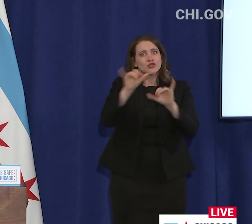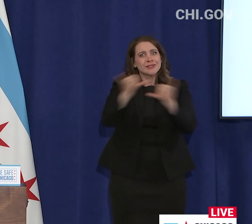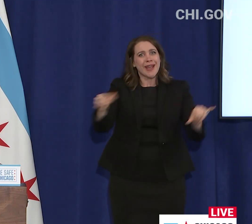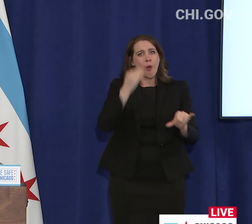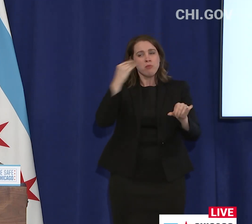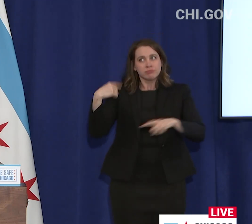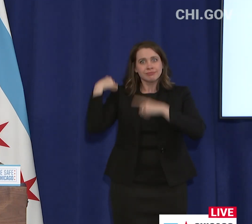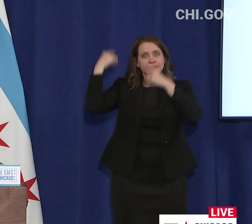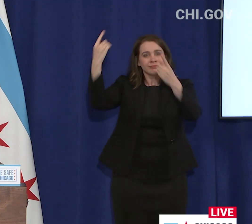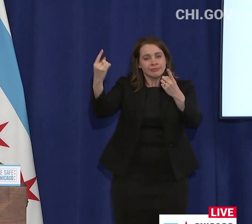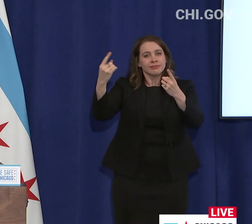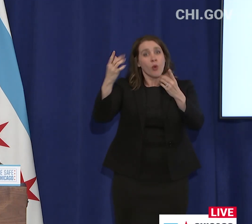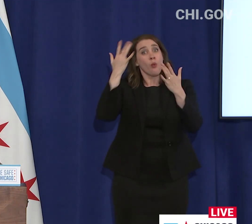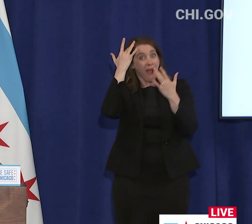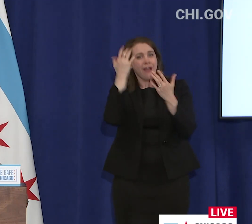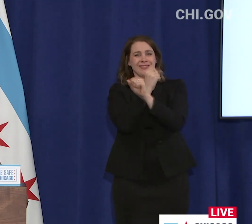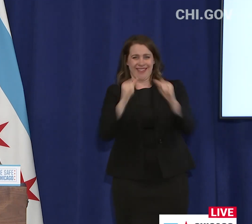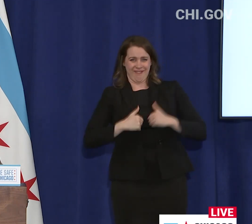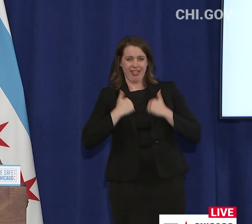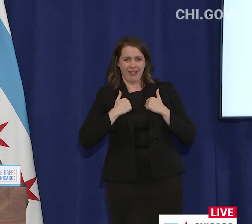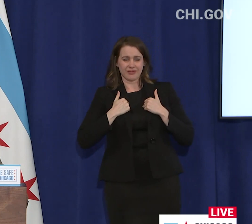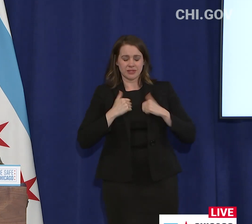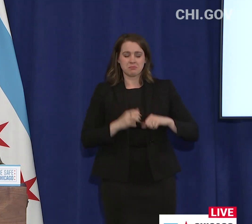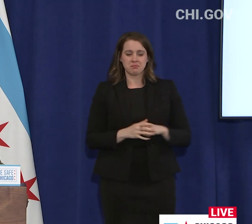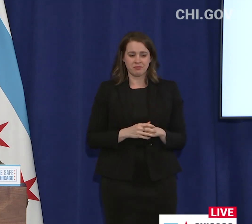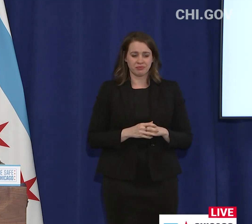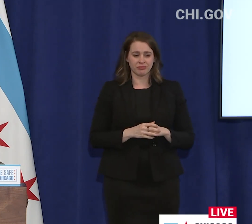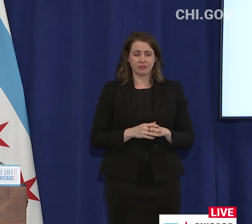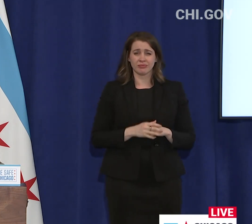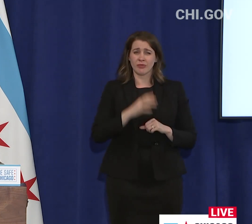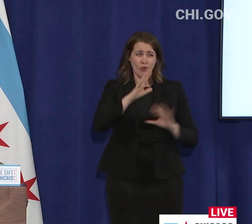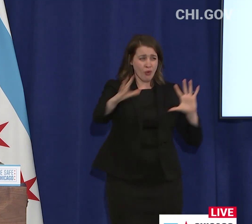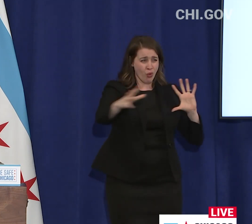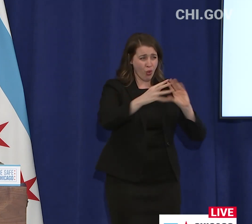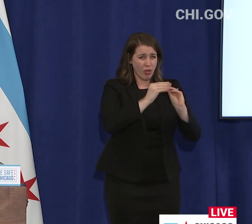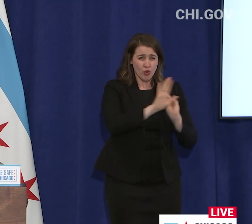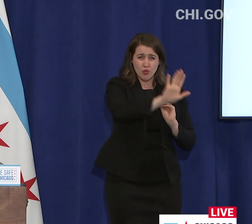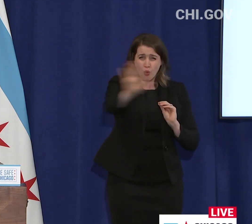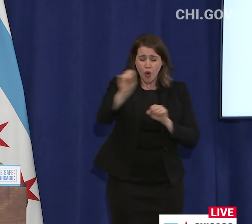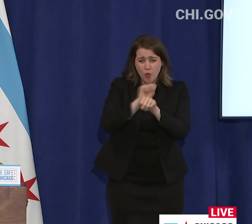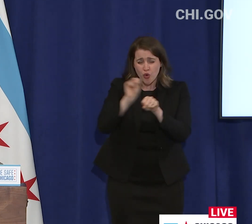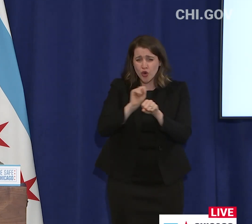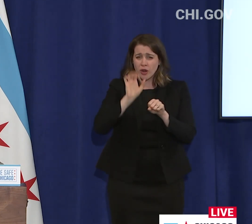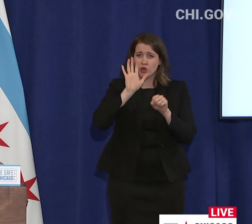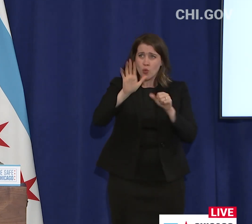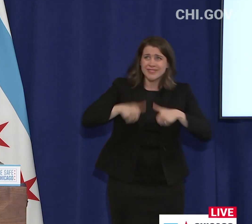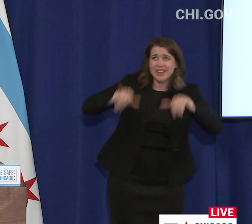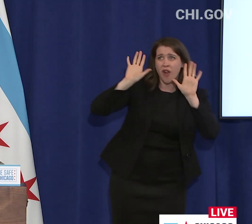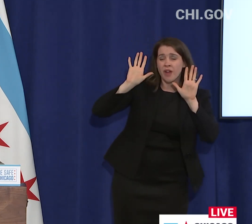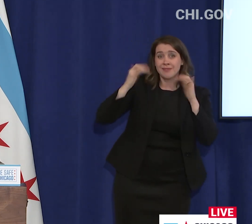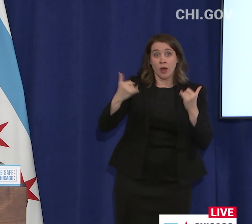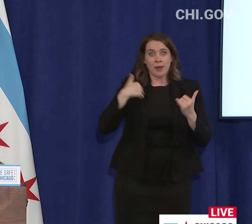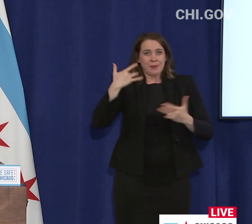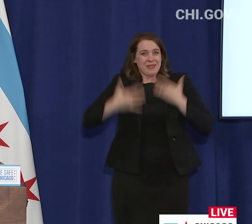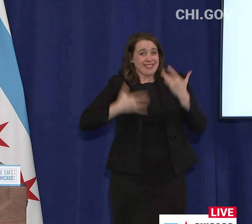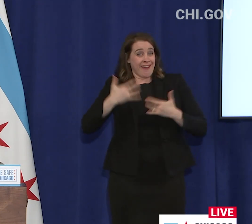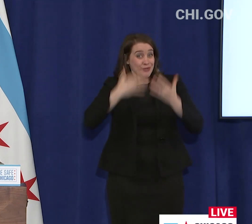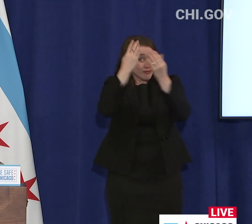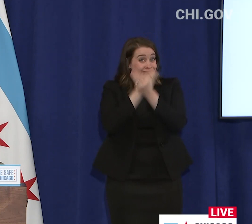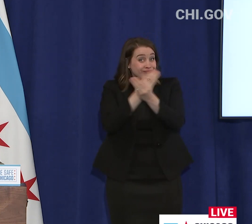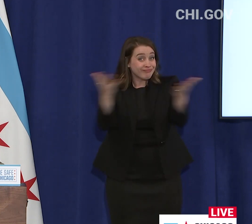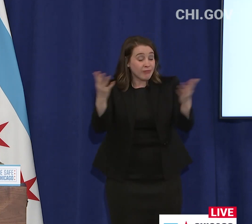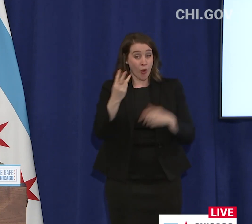saving lives. It's because of your efforts that I am very happy to announce that on